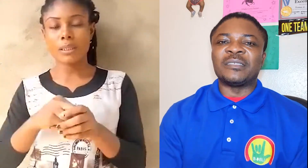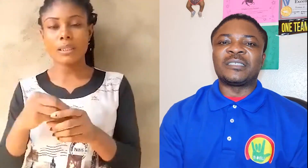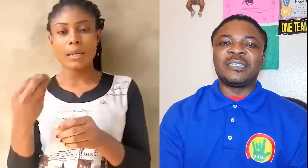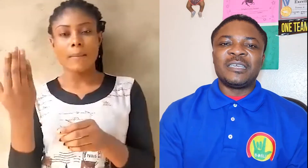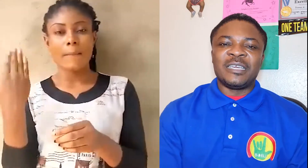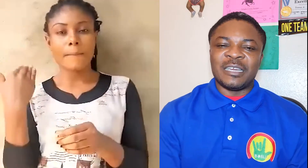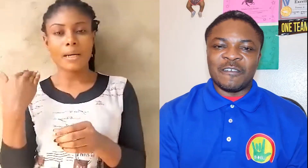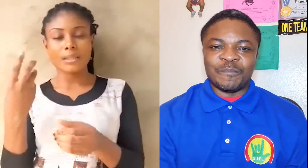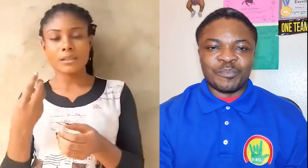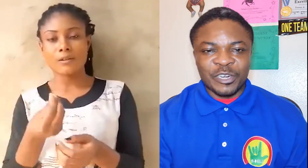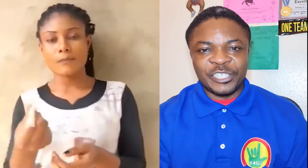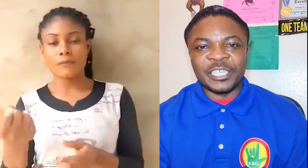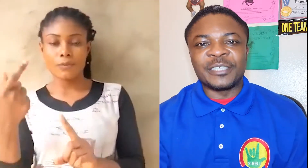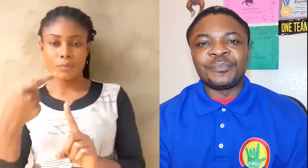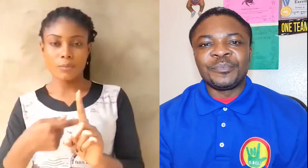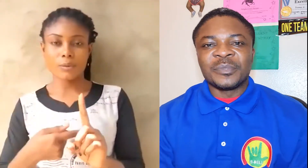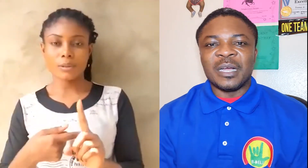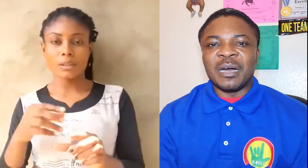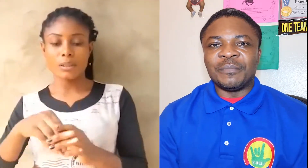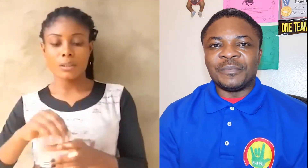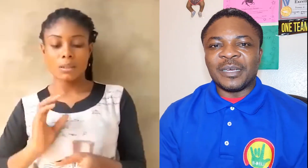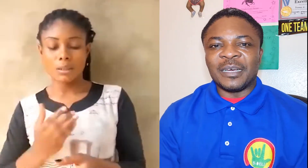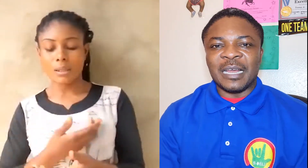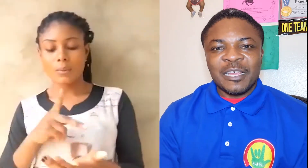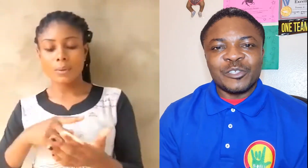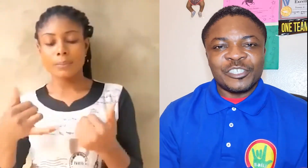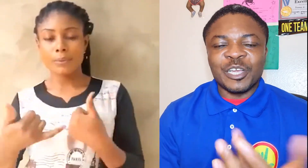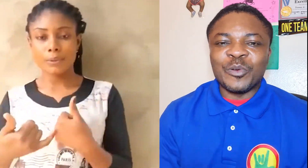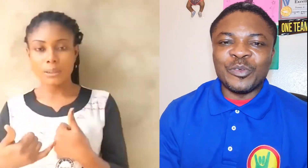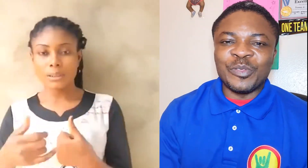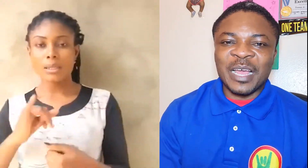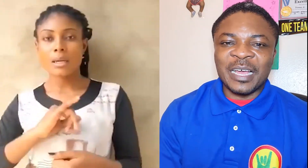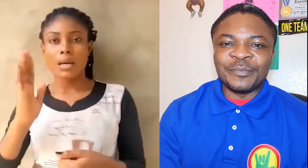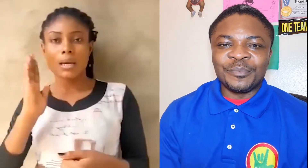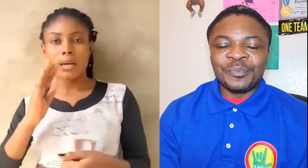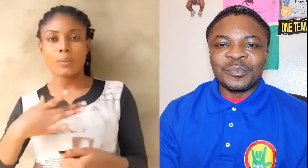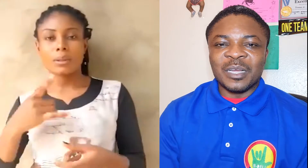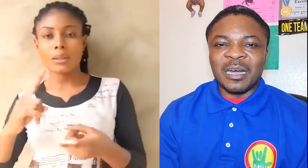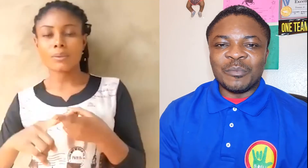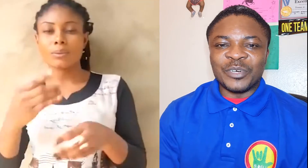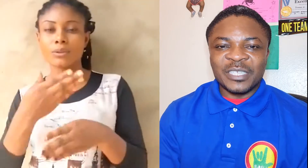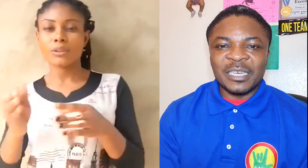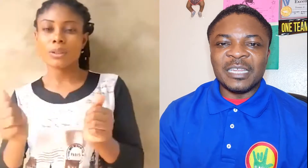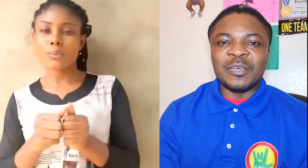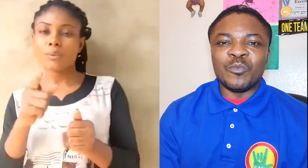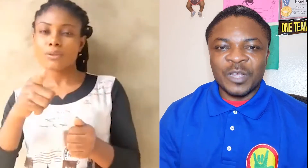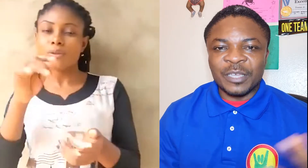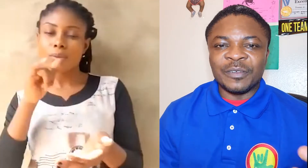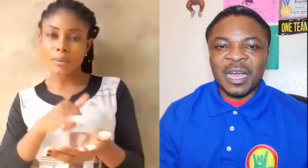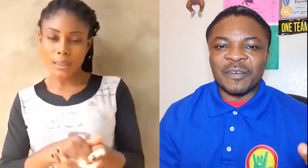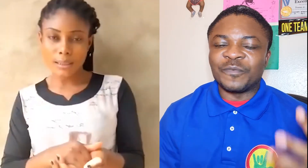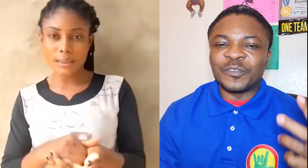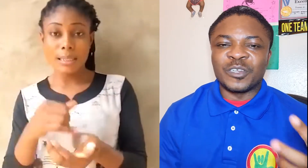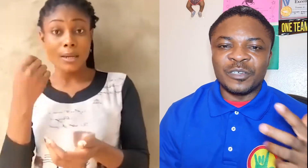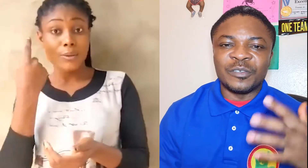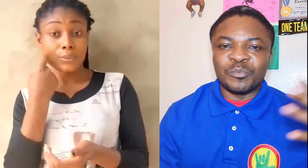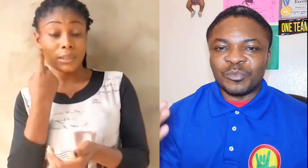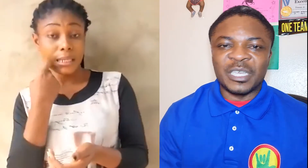few months in our project. I'd like to share with you that Recently we